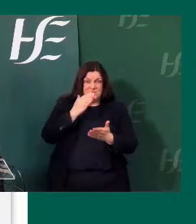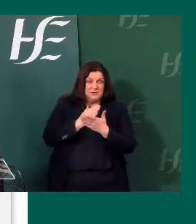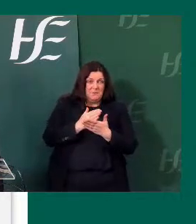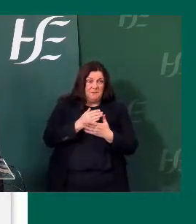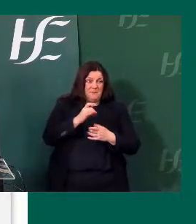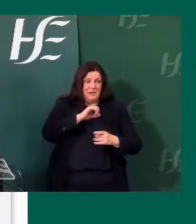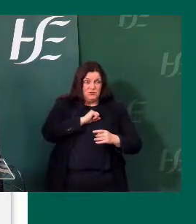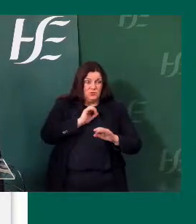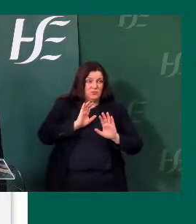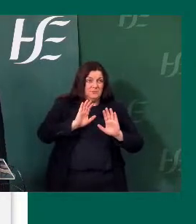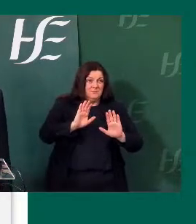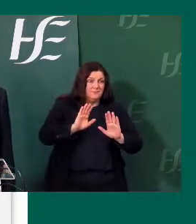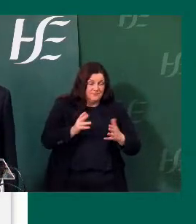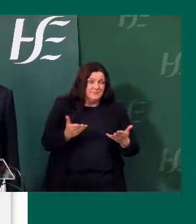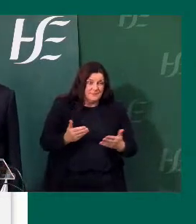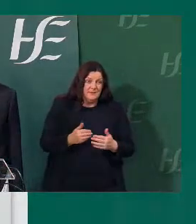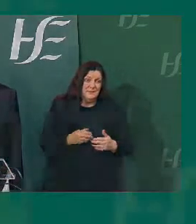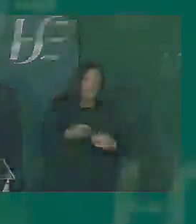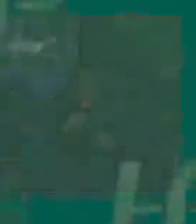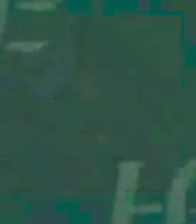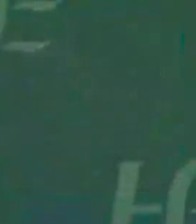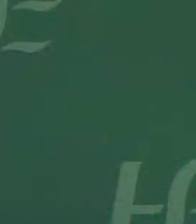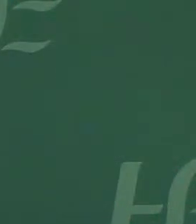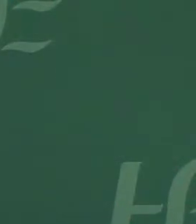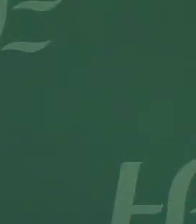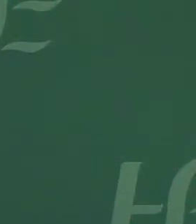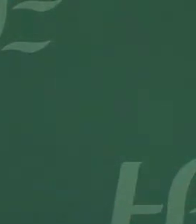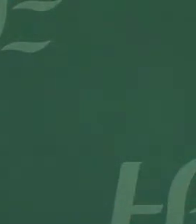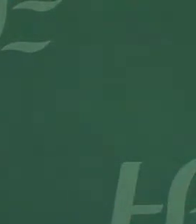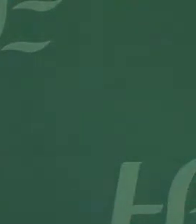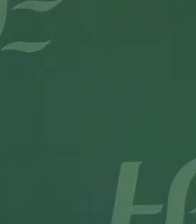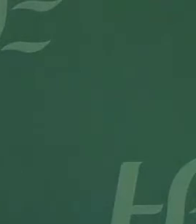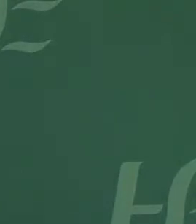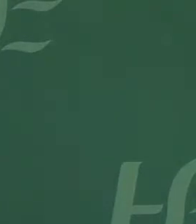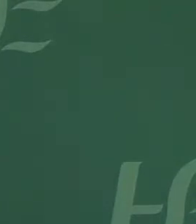who's seriously ill. Thank you.